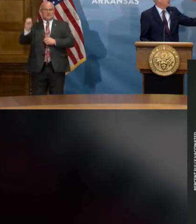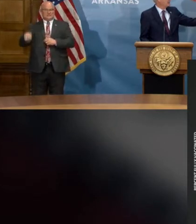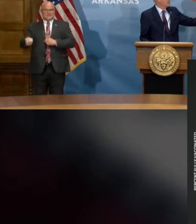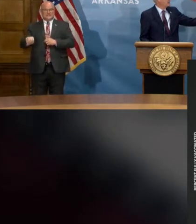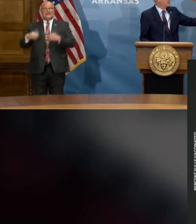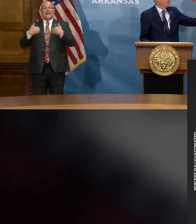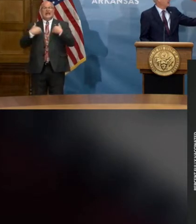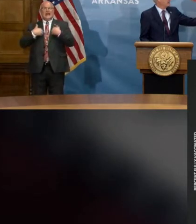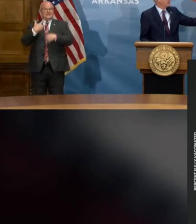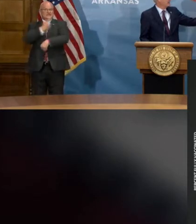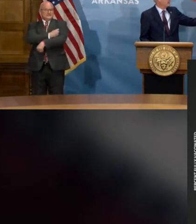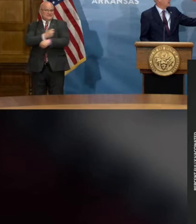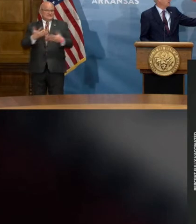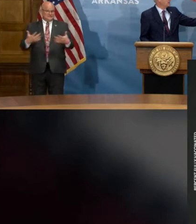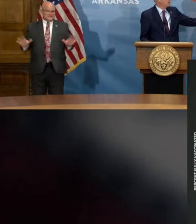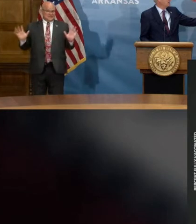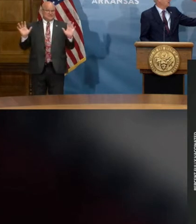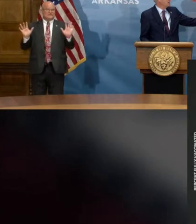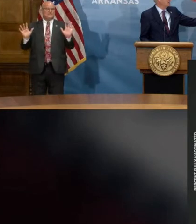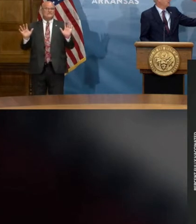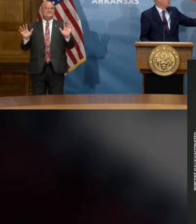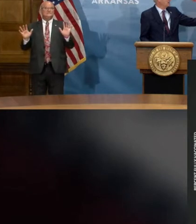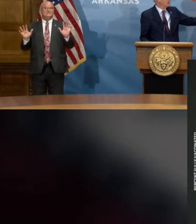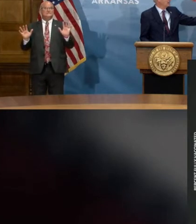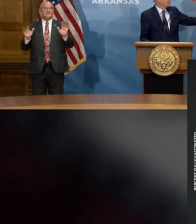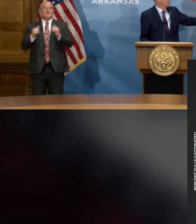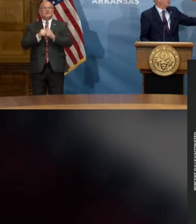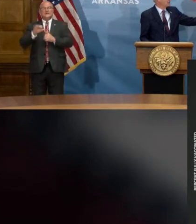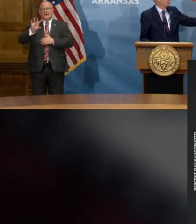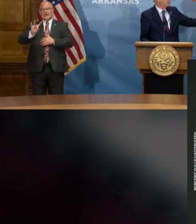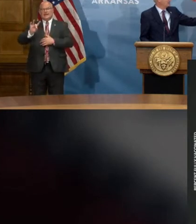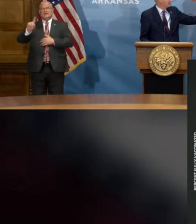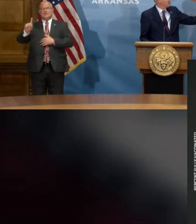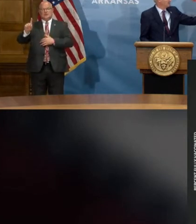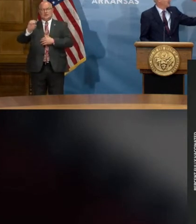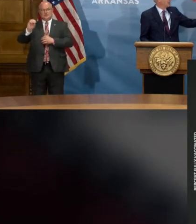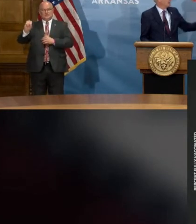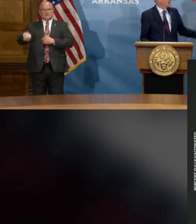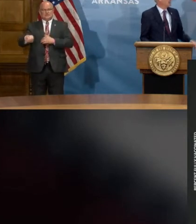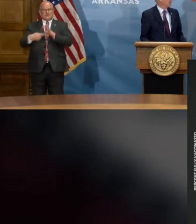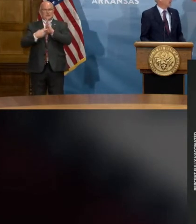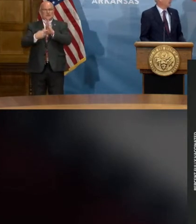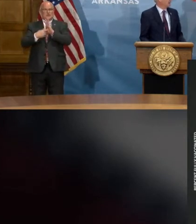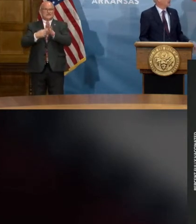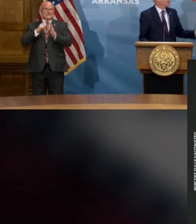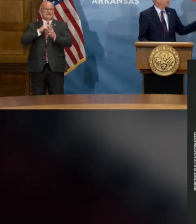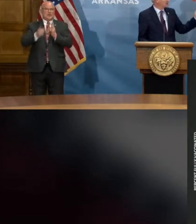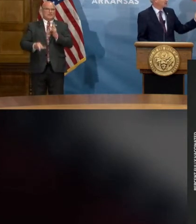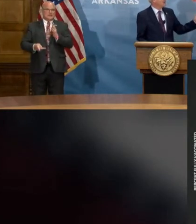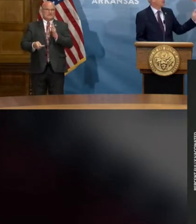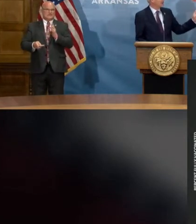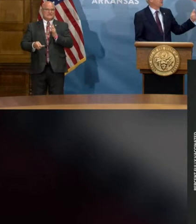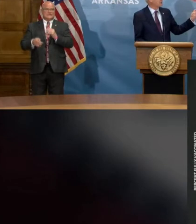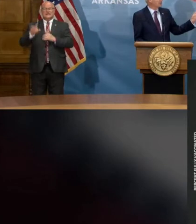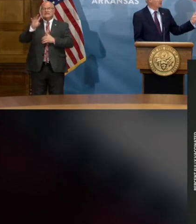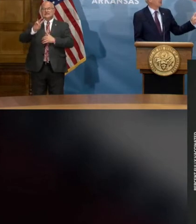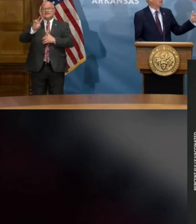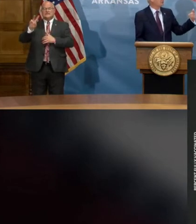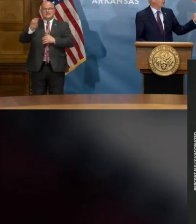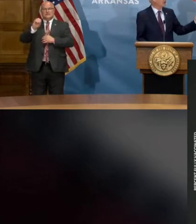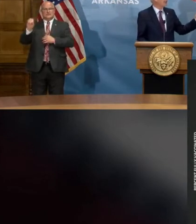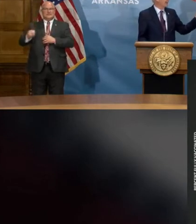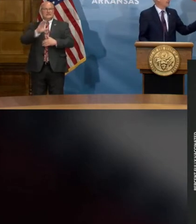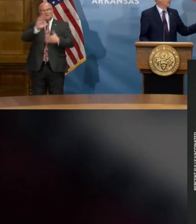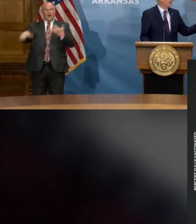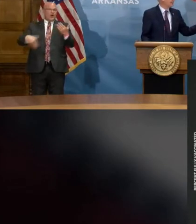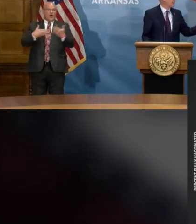77% that have been vaccinated, with 81% representing the population. So that's 77%